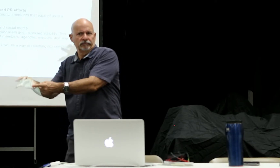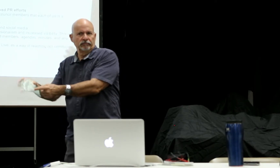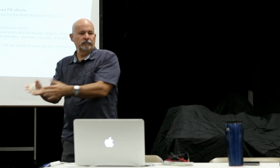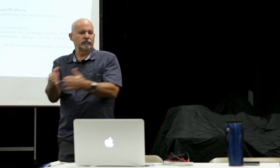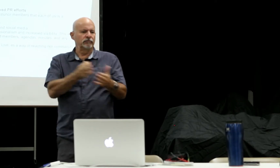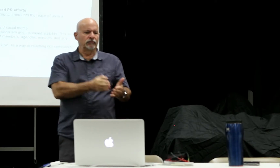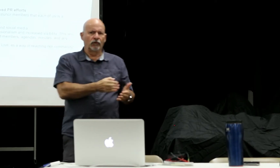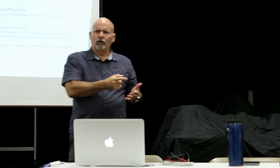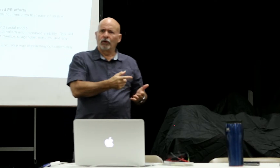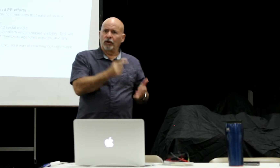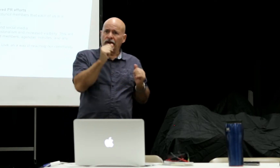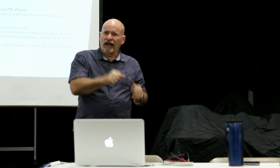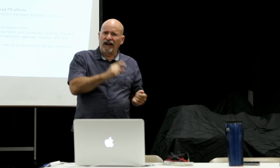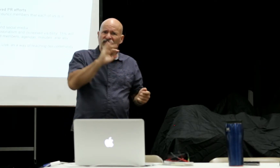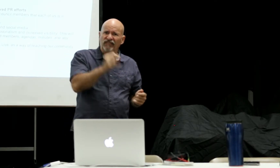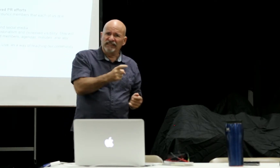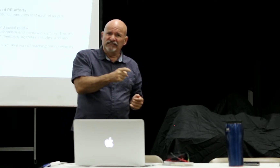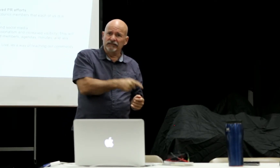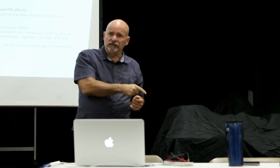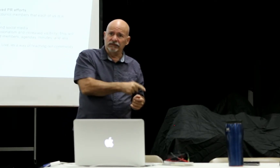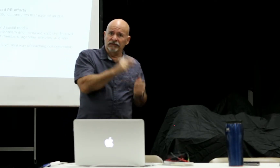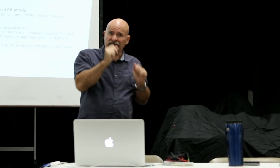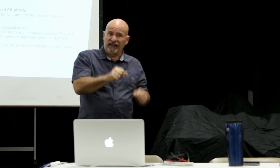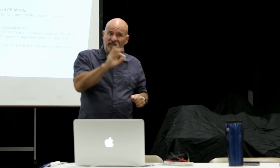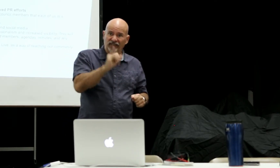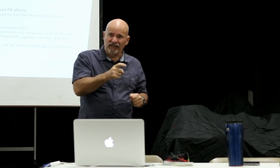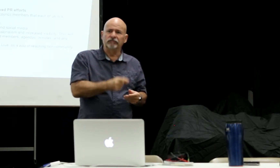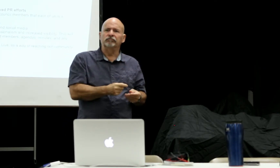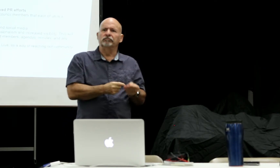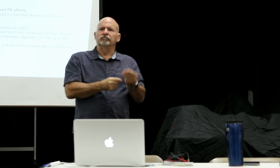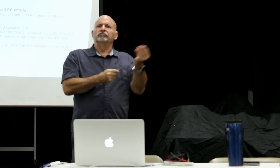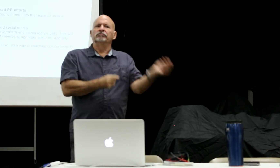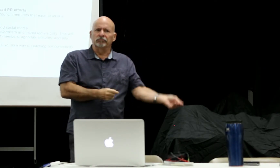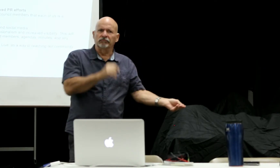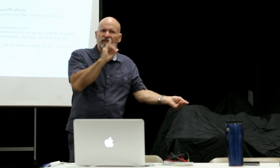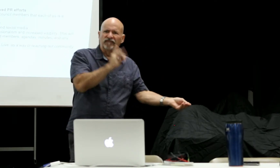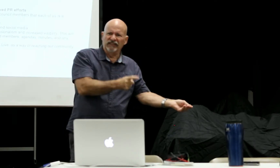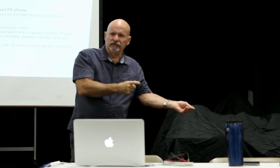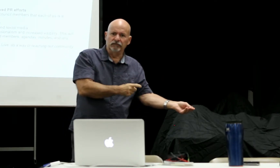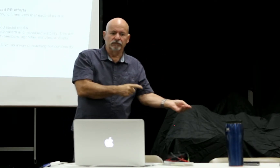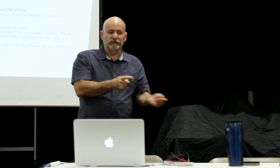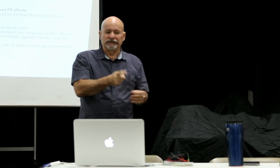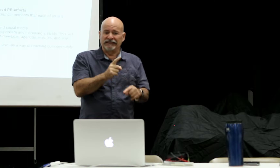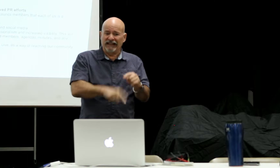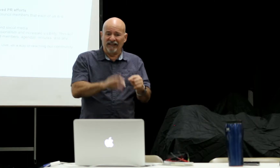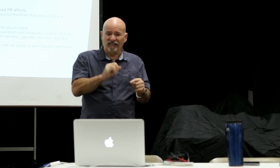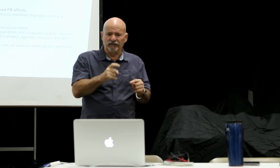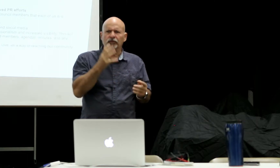money, right, we can talk about how to make those types of workshops possible. If there's something that needs to be fixed, we can get that fixed.